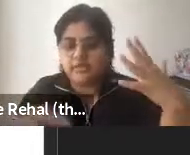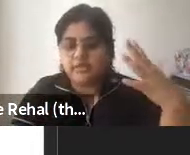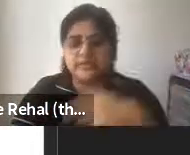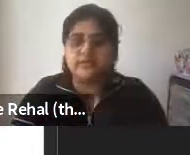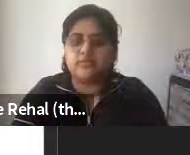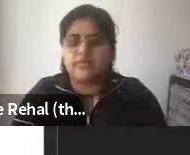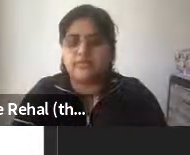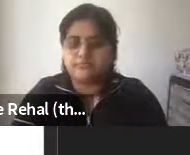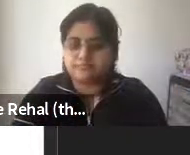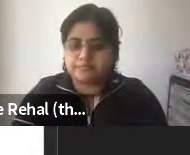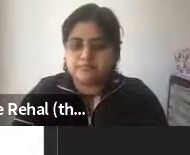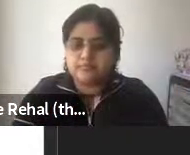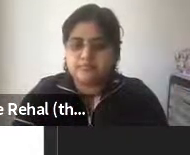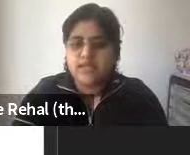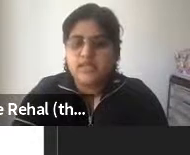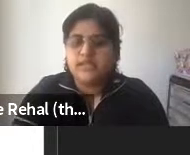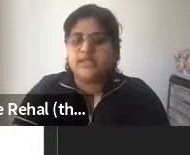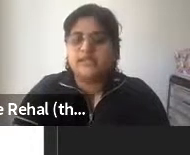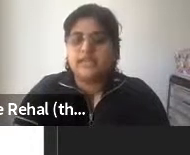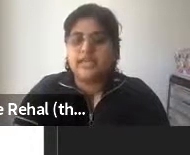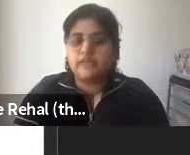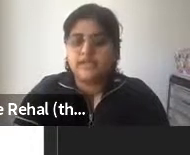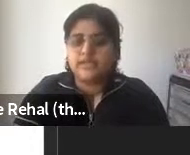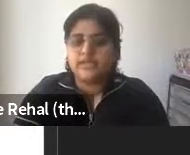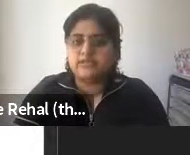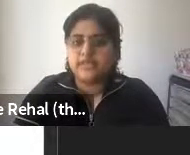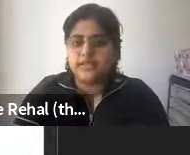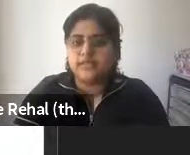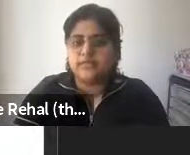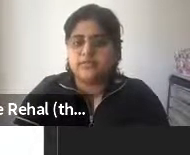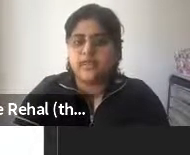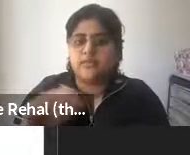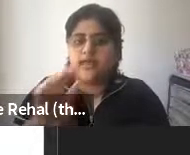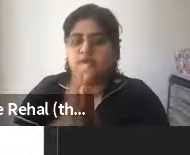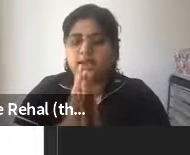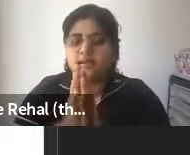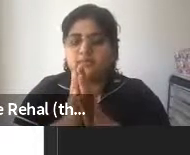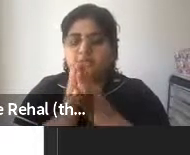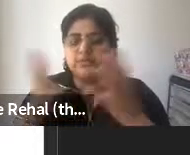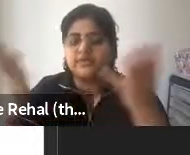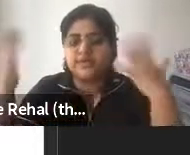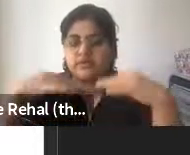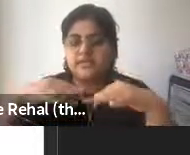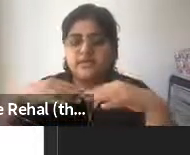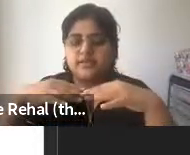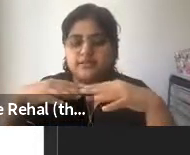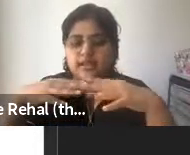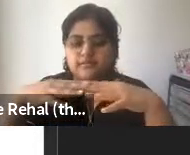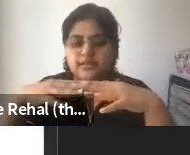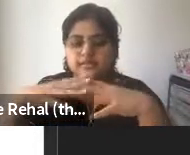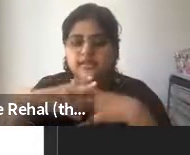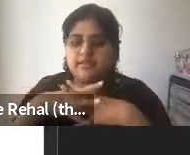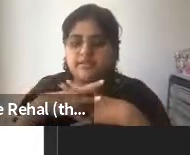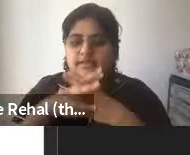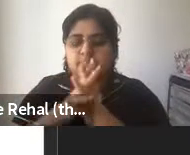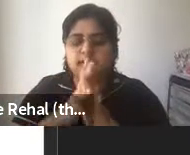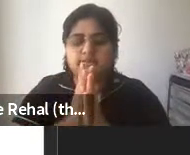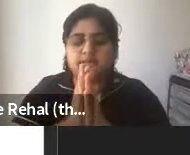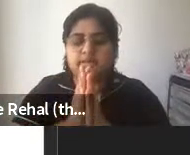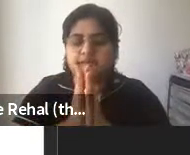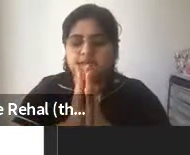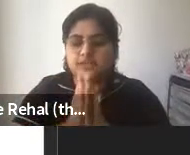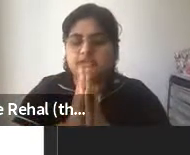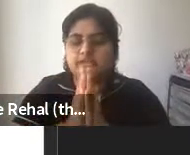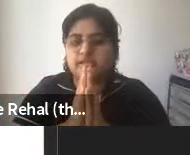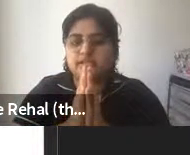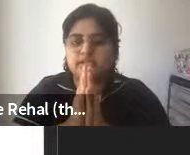need a camera person or whatever. And so I came up with the idea of Crip Collab. I went back to my roots as an artist that learned how to make zines, and